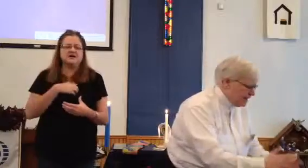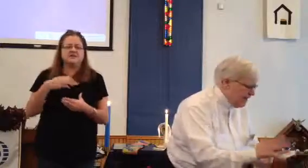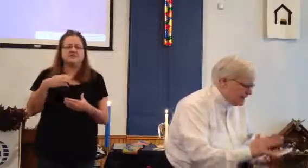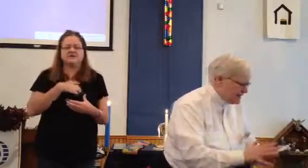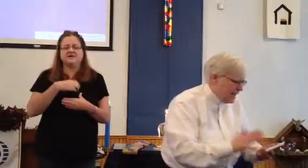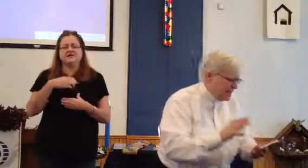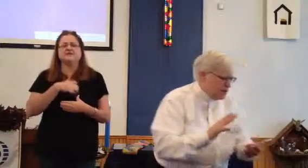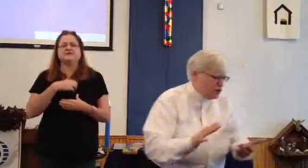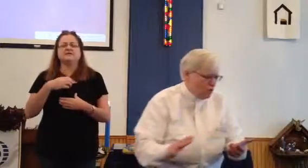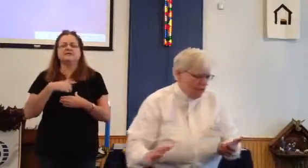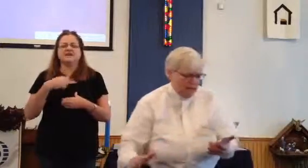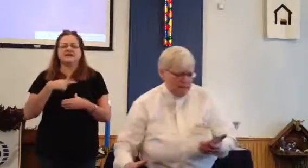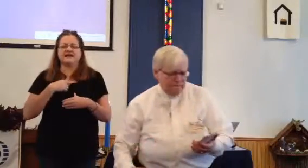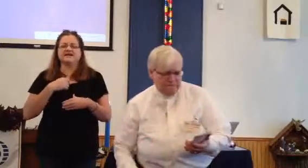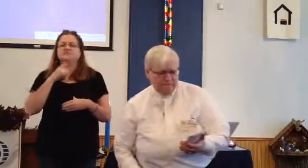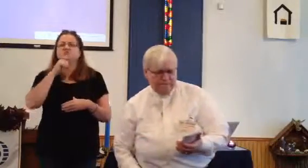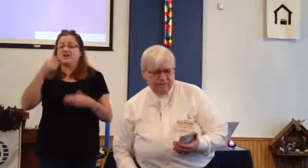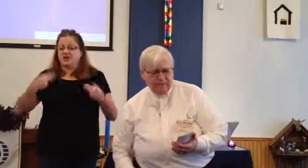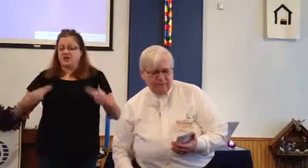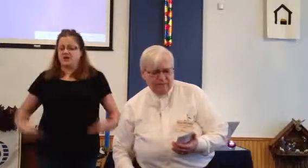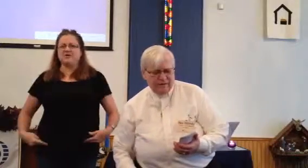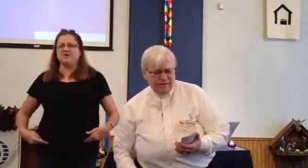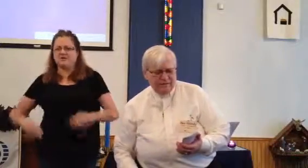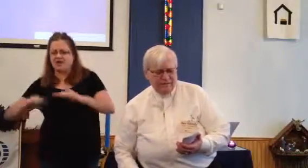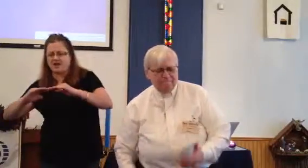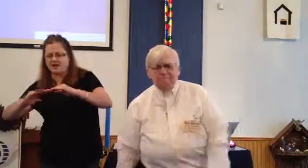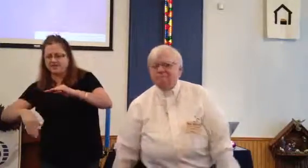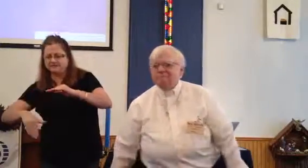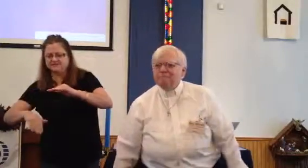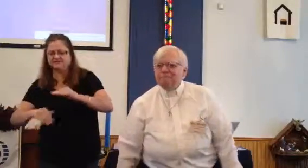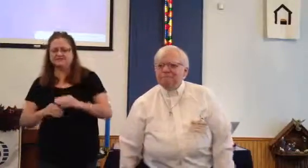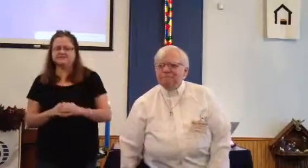yet as less than human.